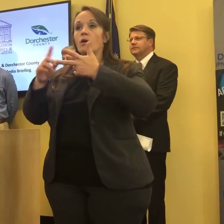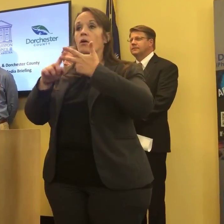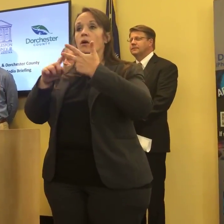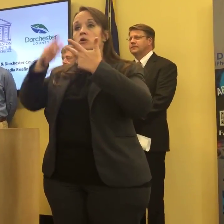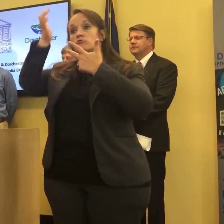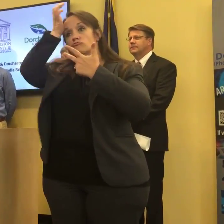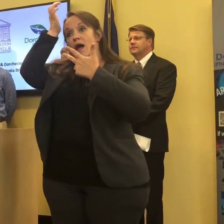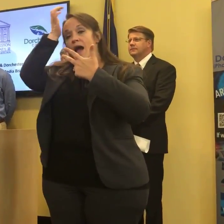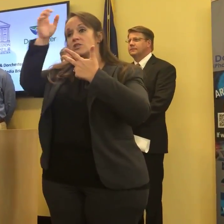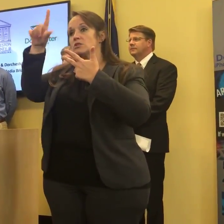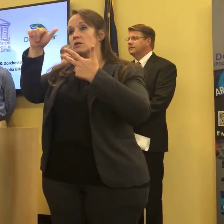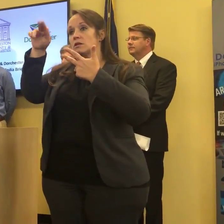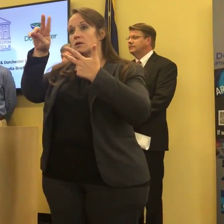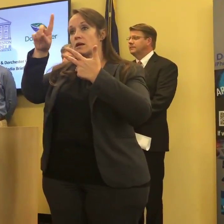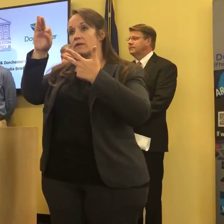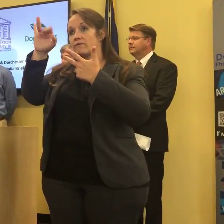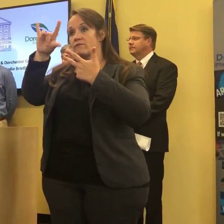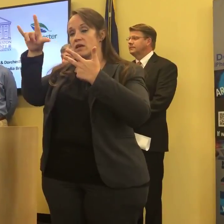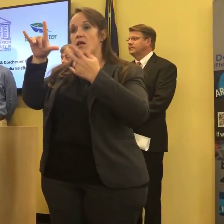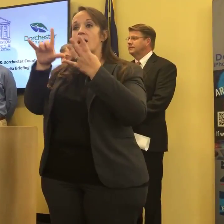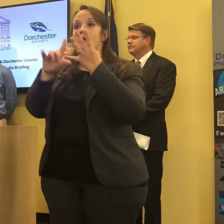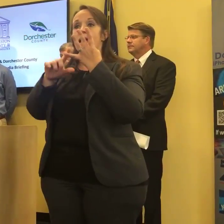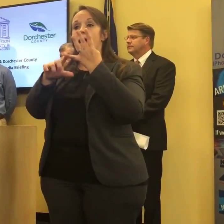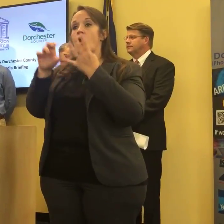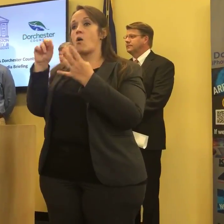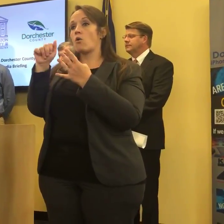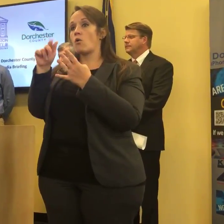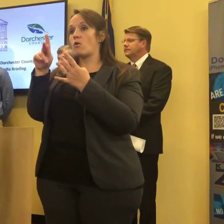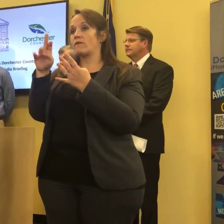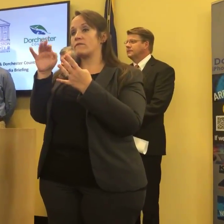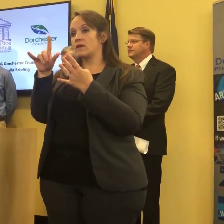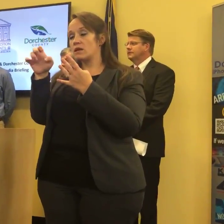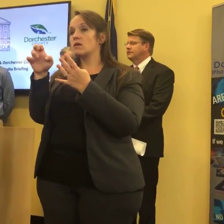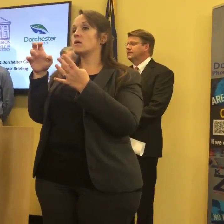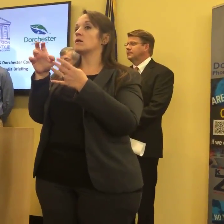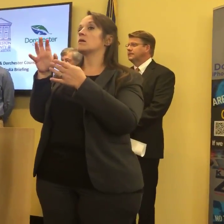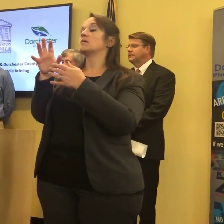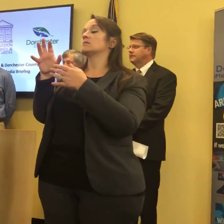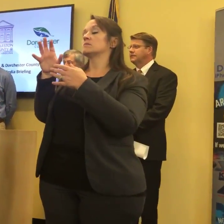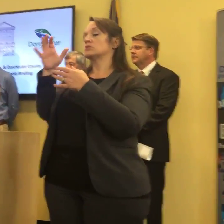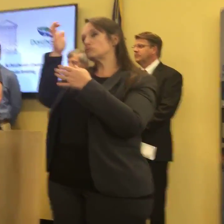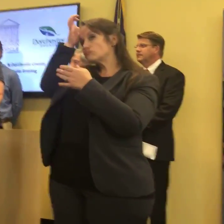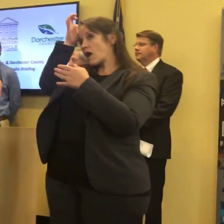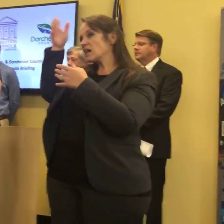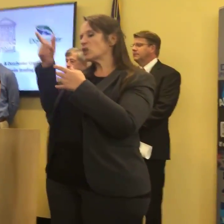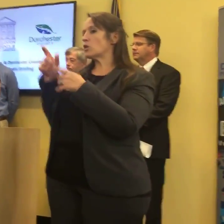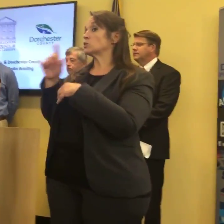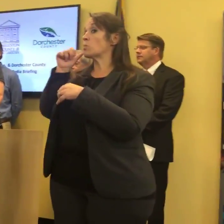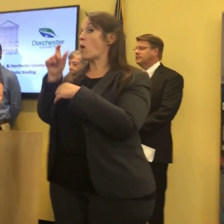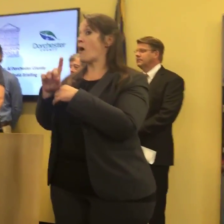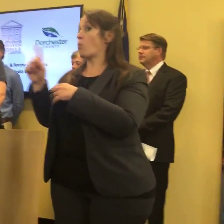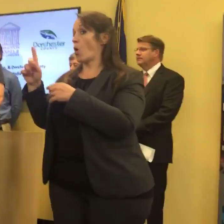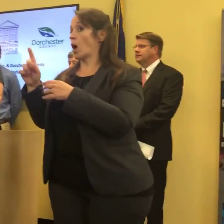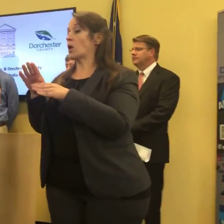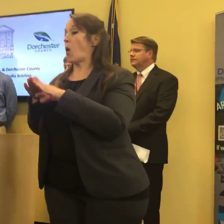and Oakley Convenience Center will open at 1 p.m. tomorrow. All other convenience centers will be closed all day.